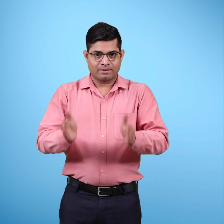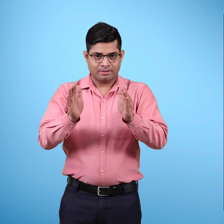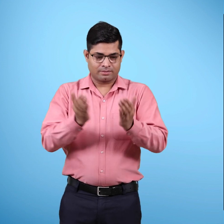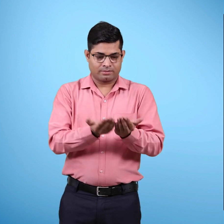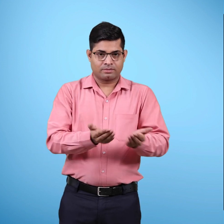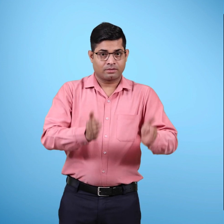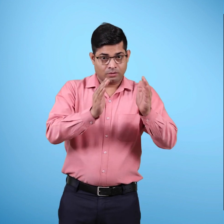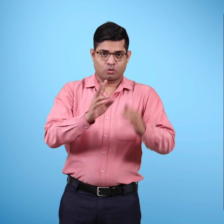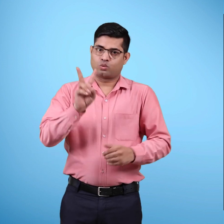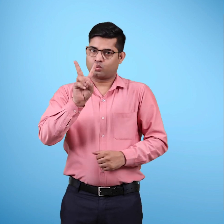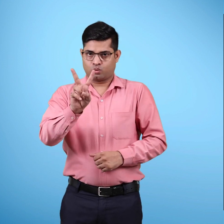2 pots,